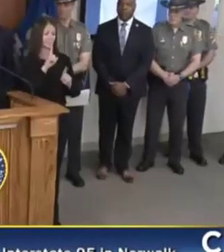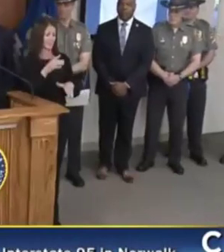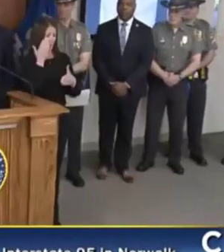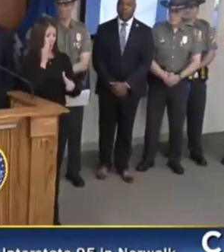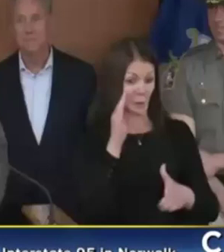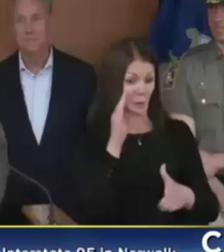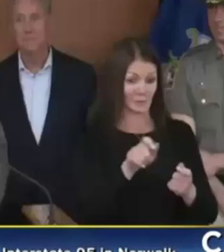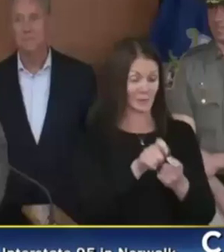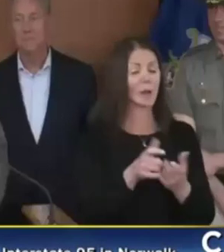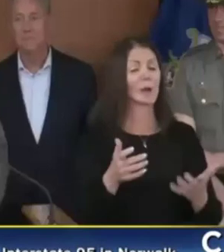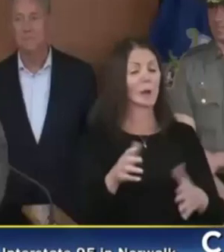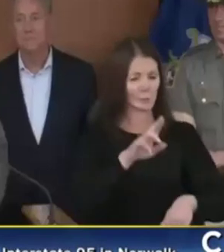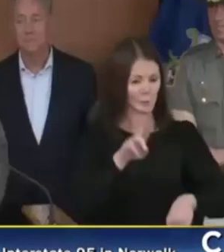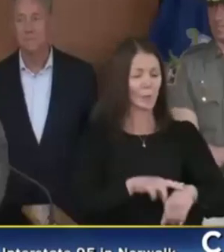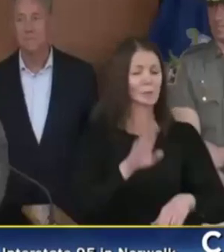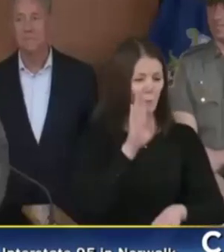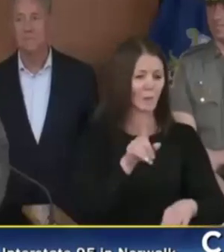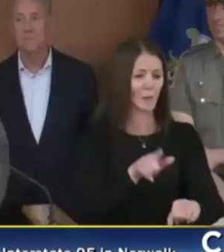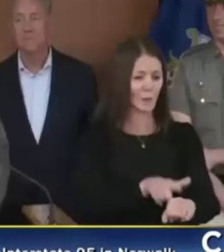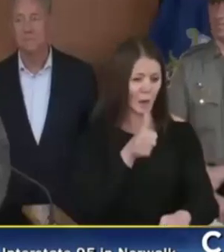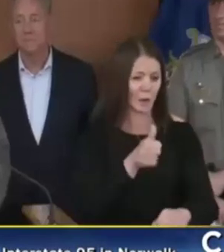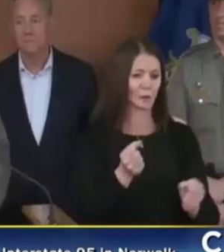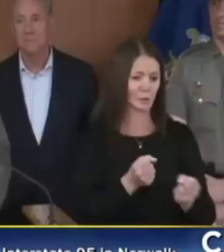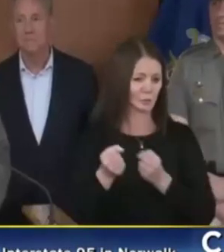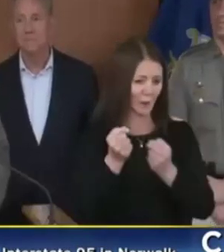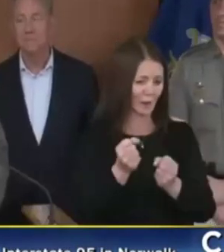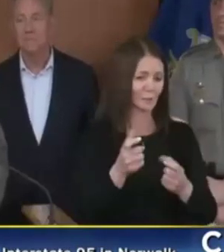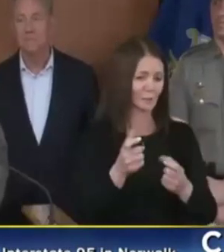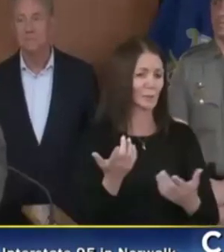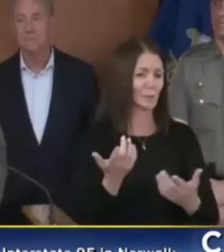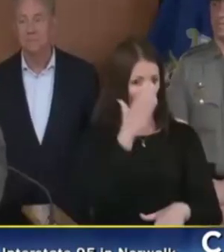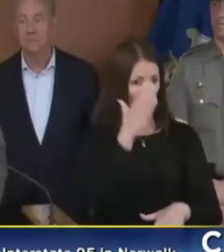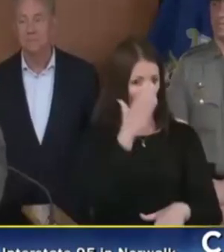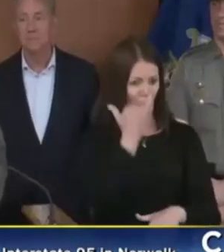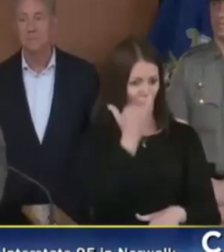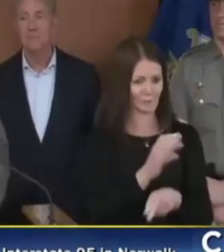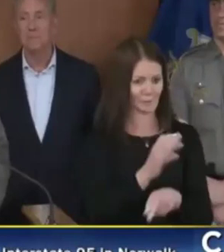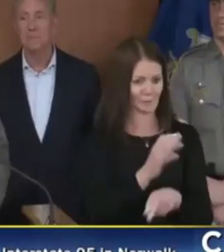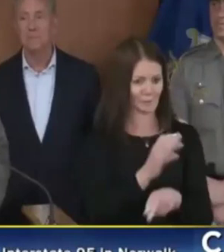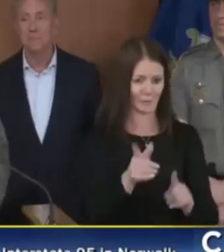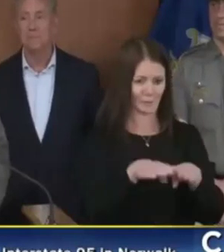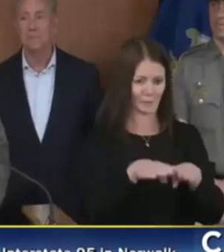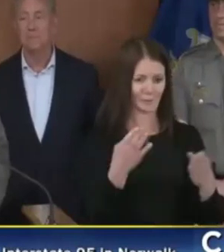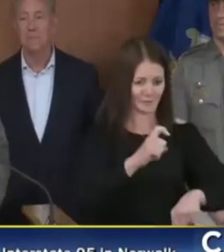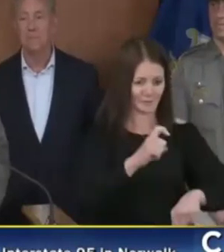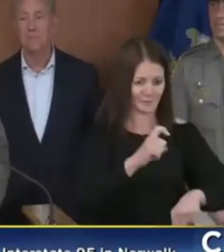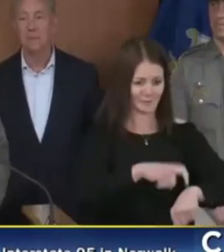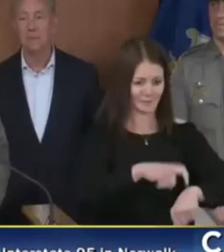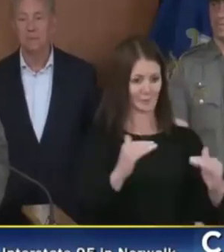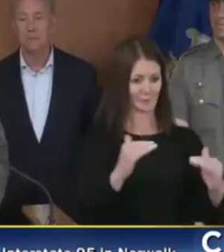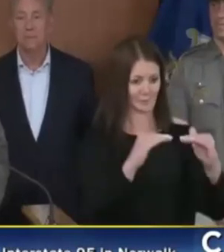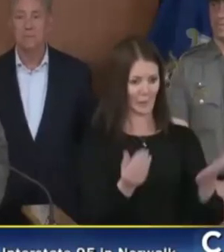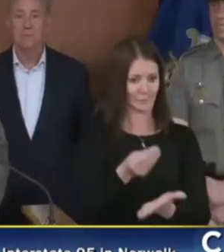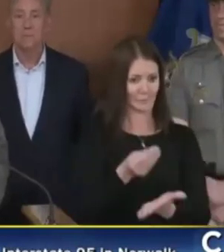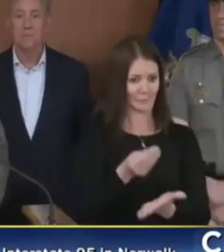it's going to be a longer route for them. There's a reason they take 95 in the first place. You know, the time is money for them in the